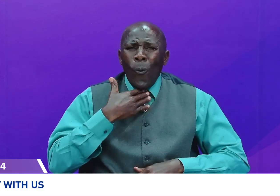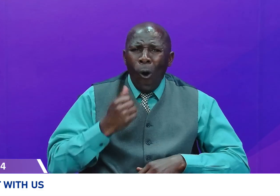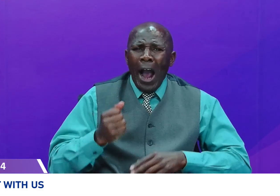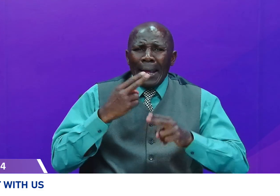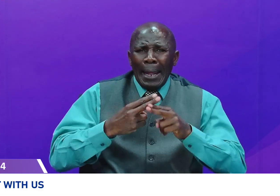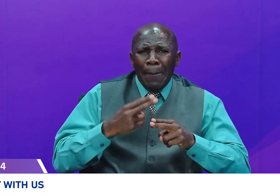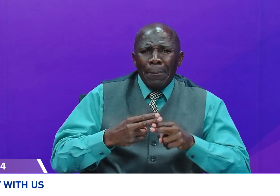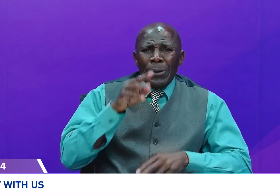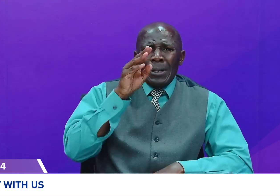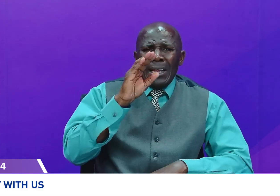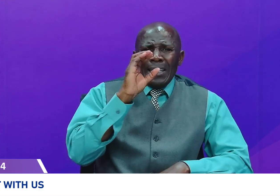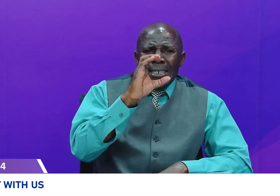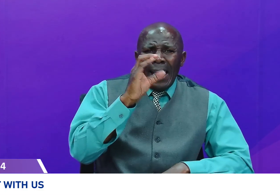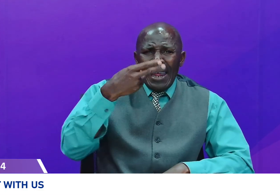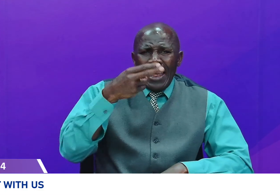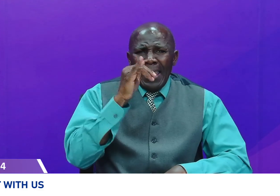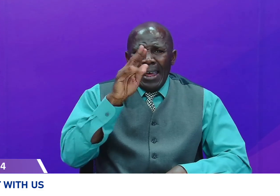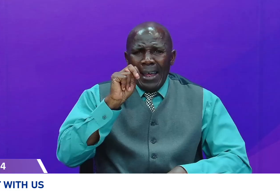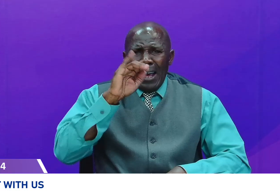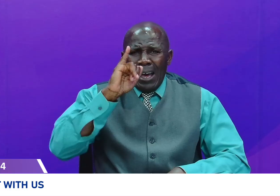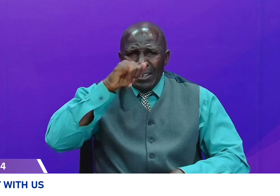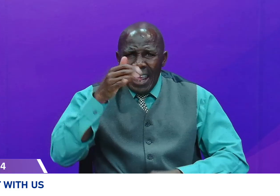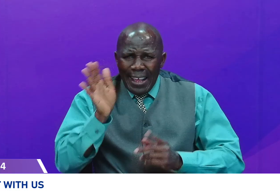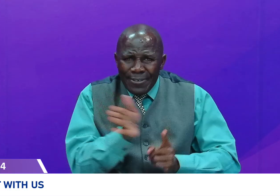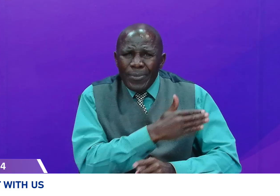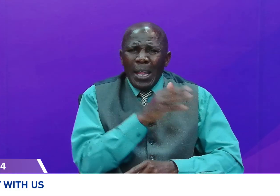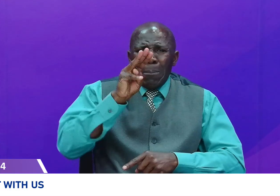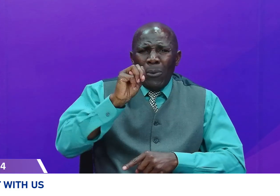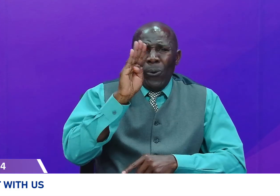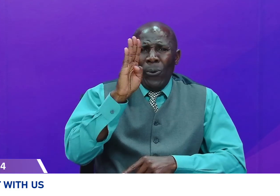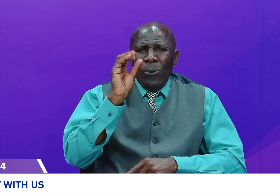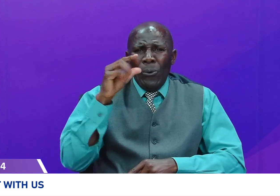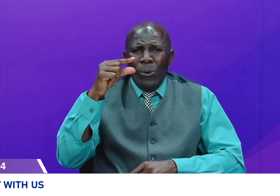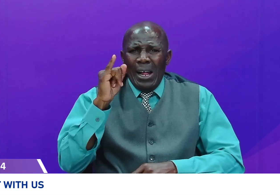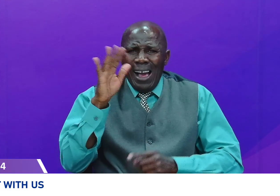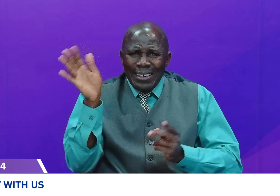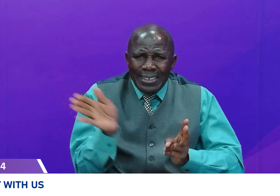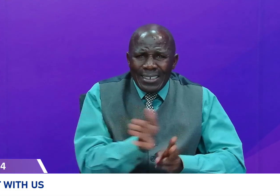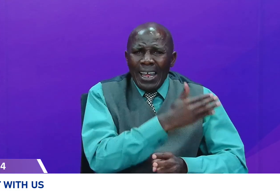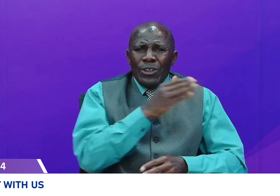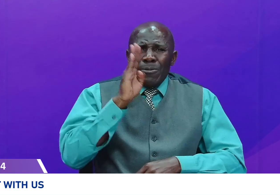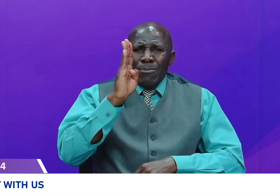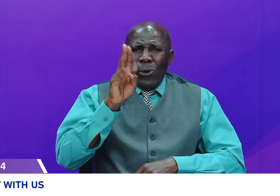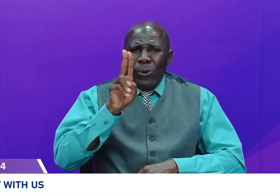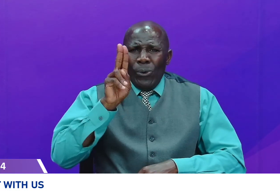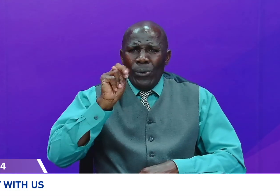Preliminary reports reveal that the gangs made up of boys aged between 12 and 19